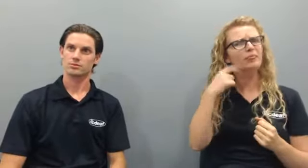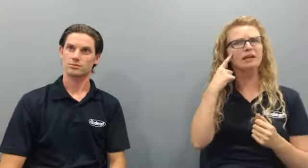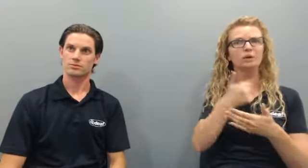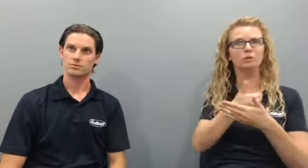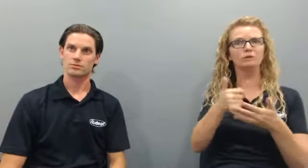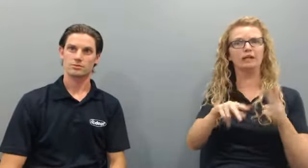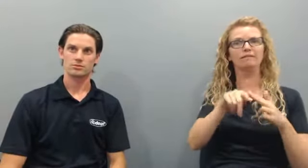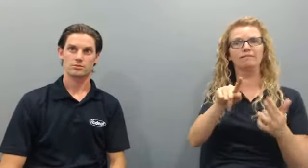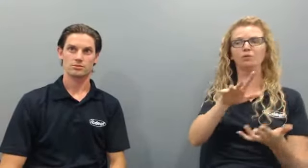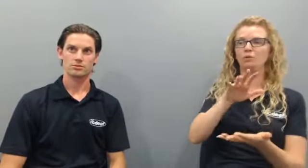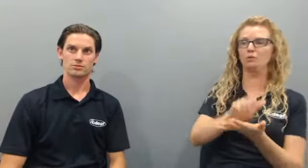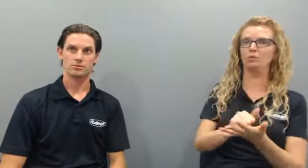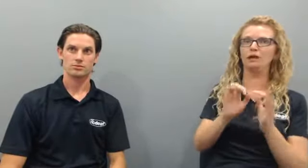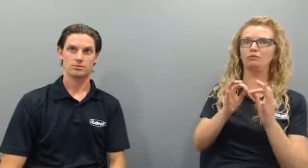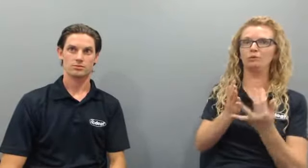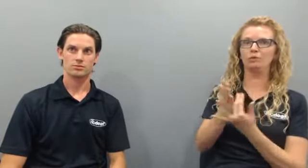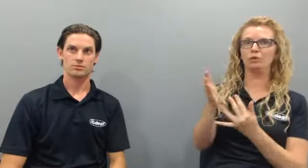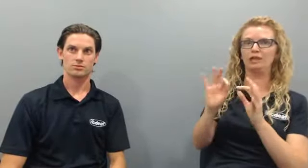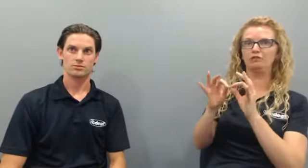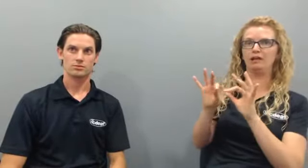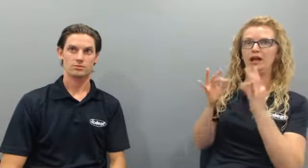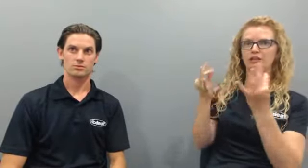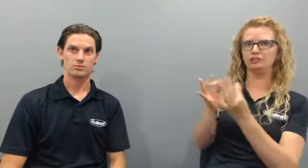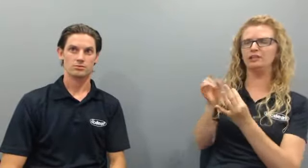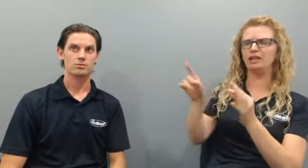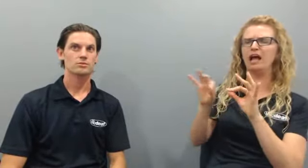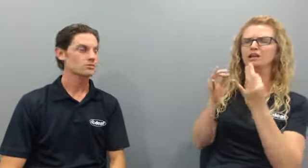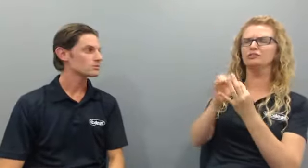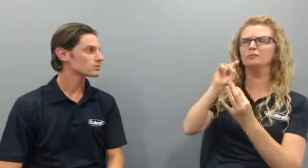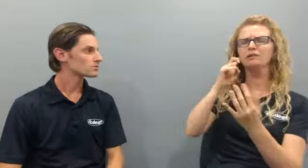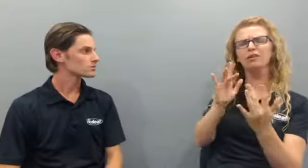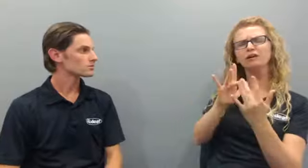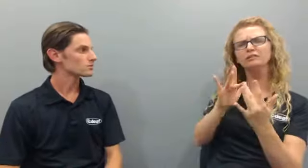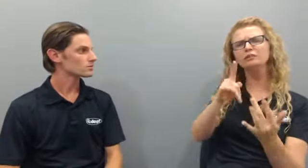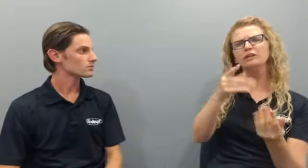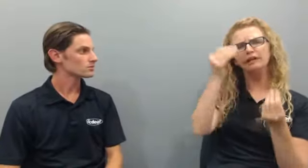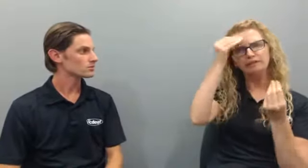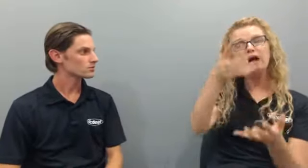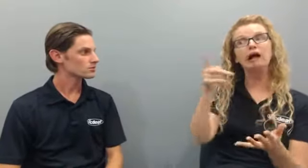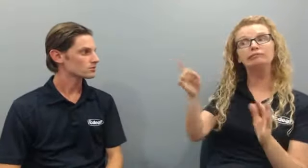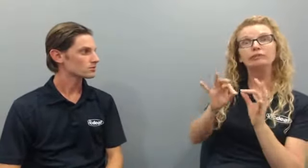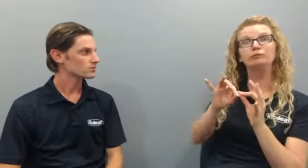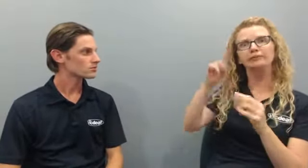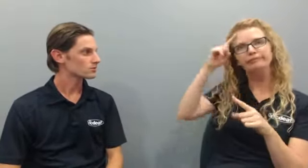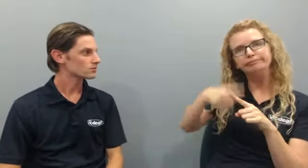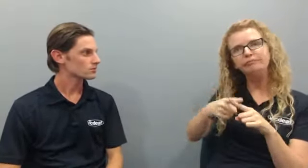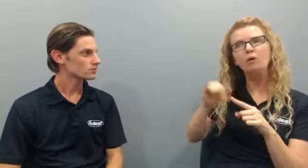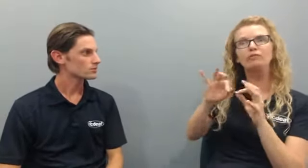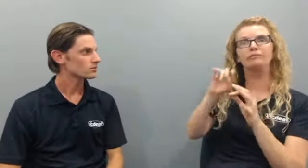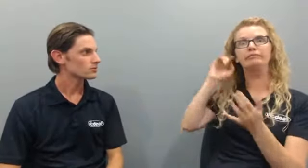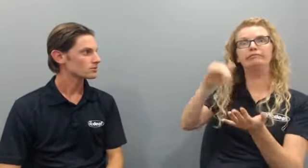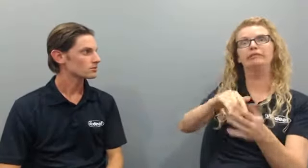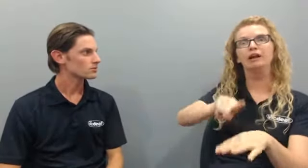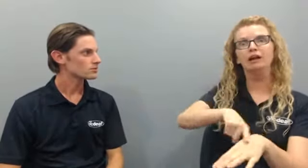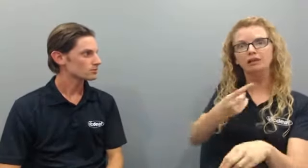know? Yes, I think usual practice is if you book interpreters using an interpreting agency, the agency will let you know that the interpreter's sick or that